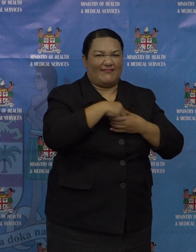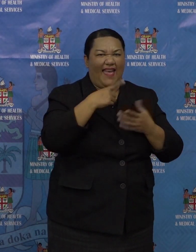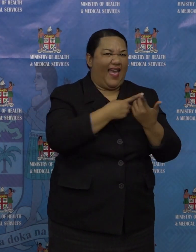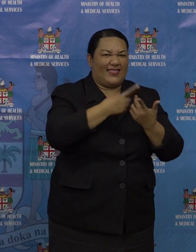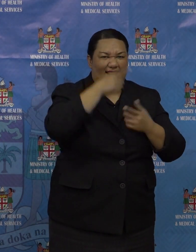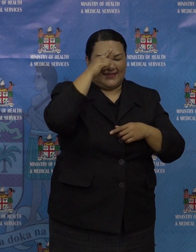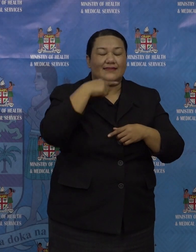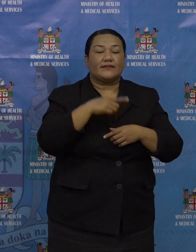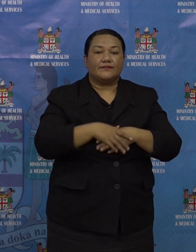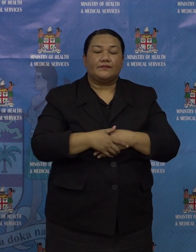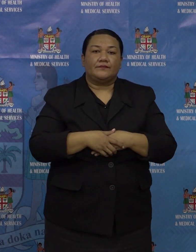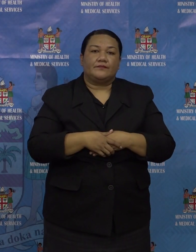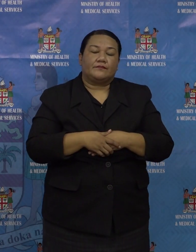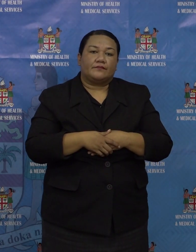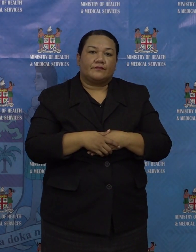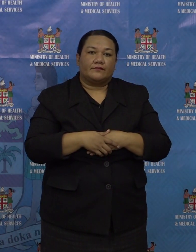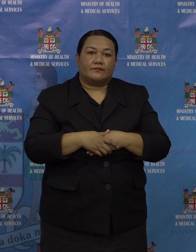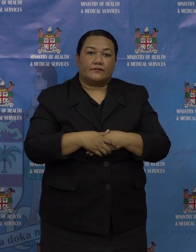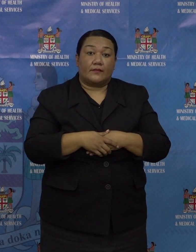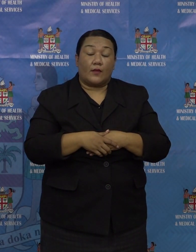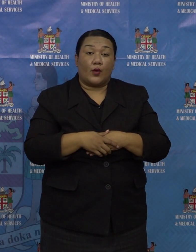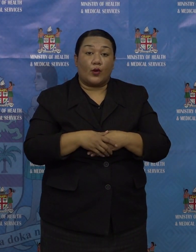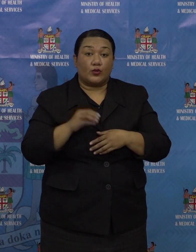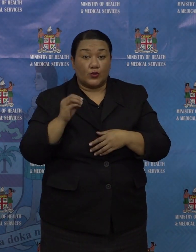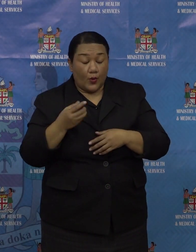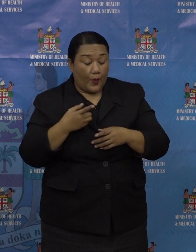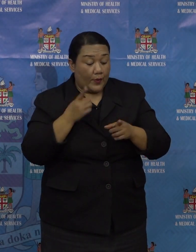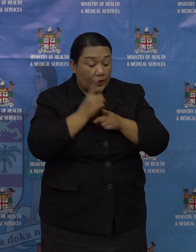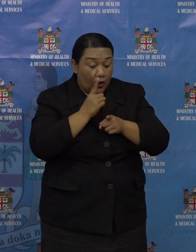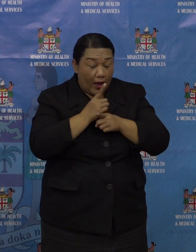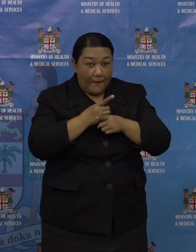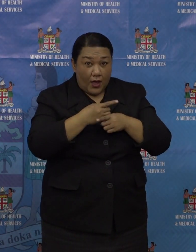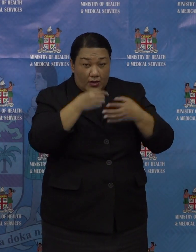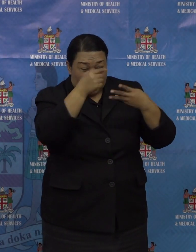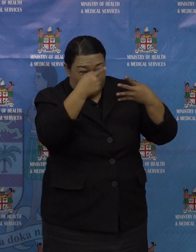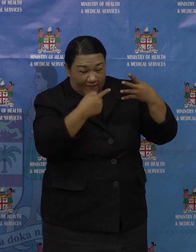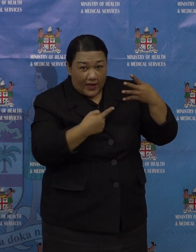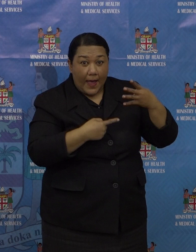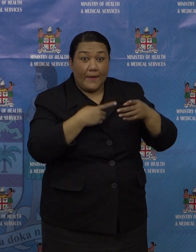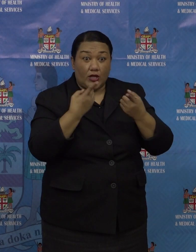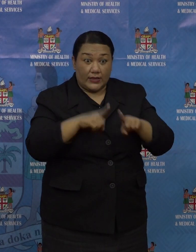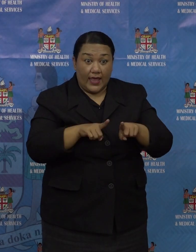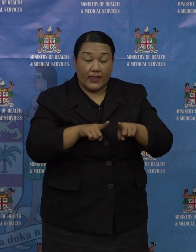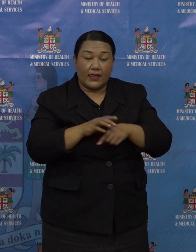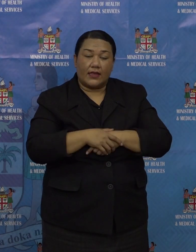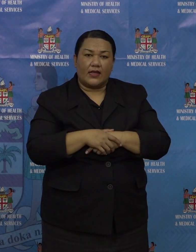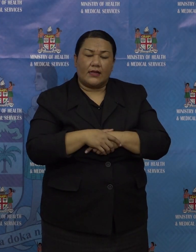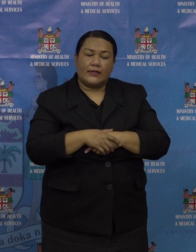So when I come up before you and talk about the deaths and detail them, it's not something that